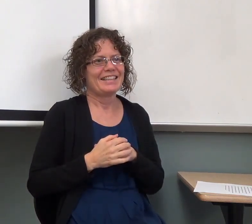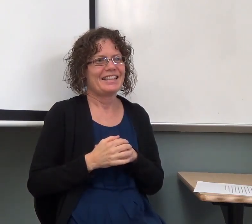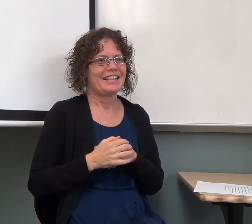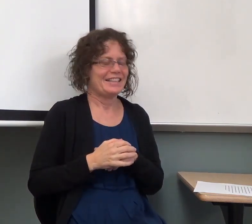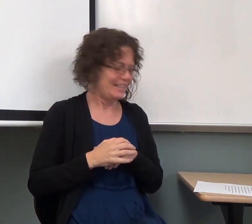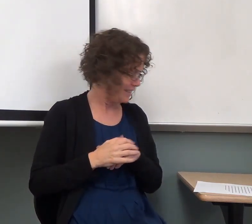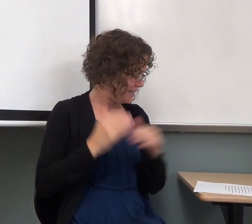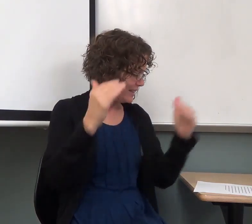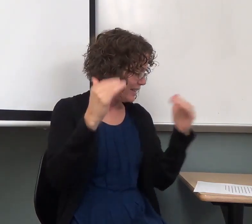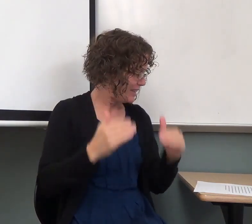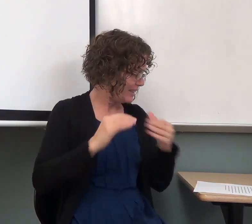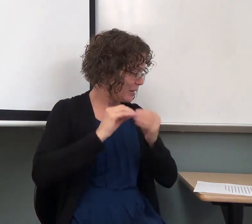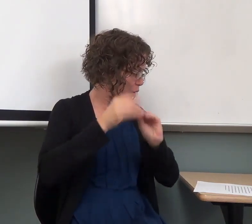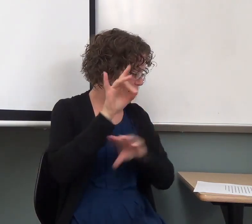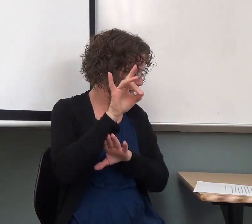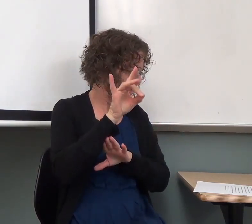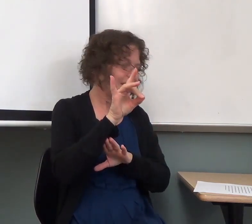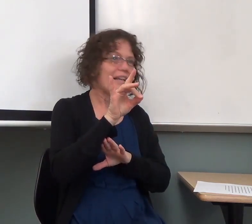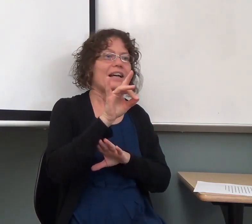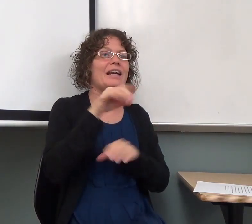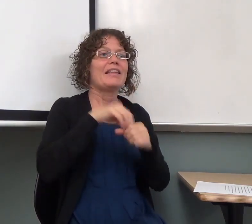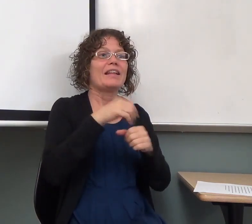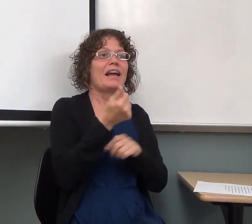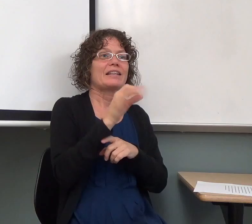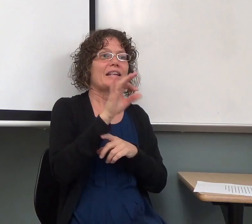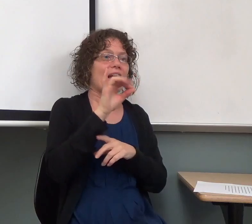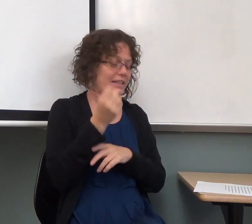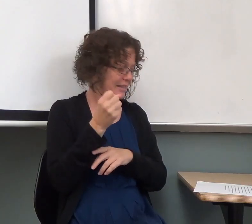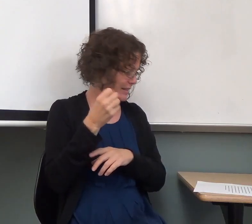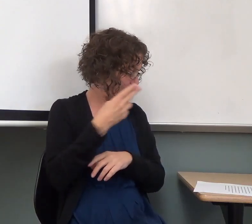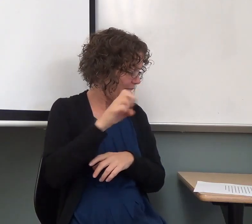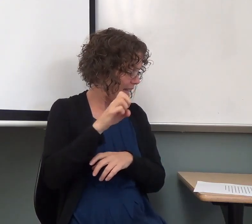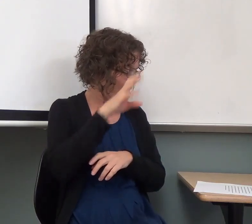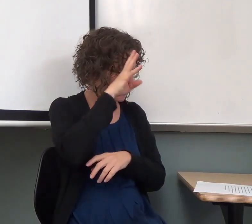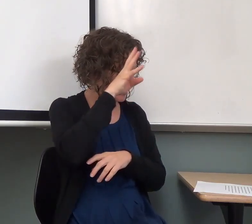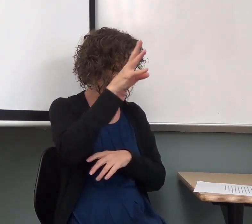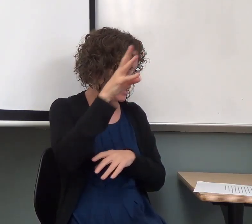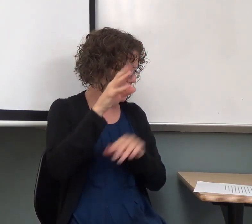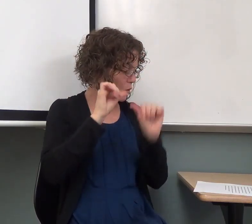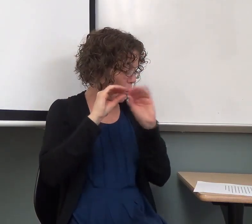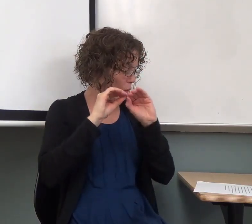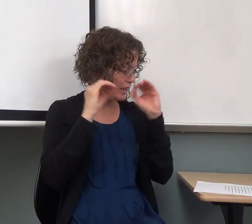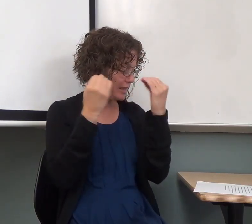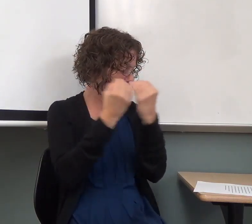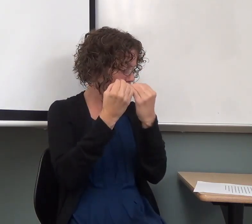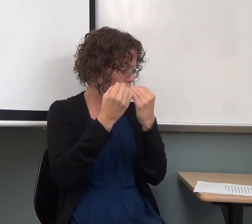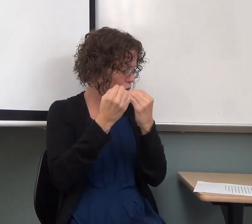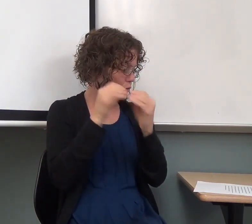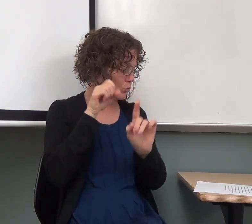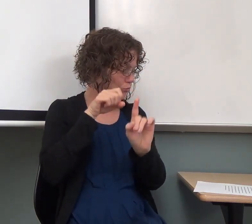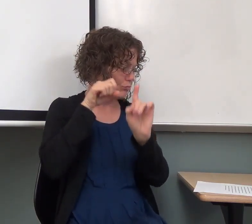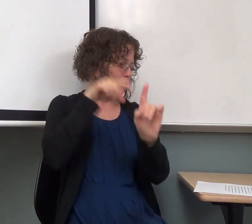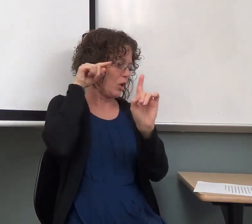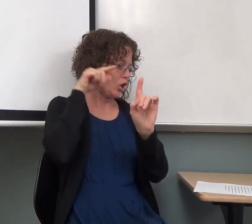And how about number 8? In the 1990s, he created an organization to spark kids' interest